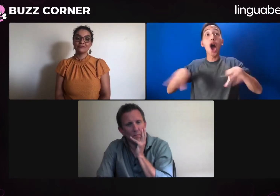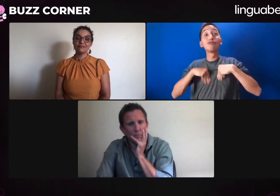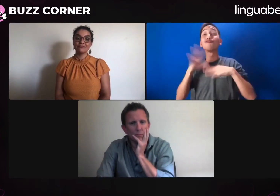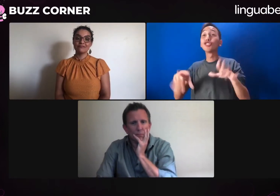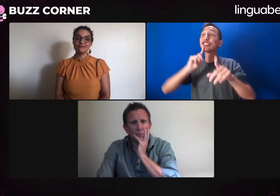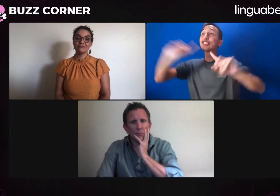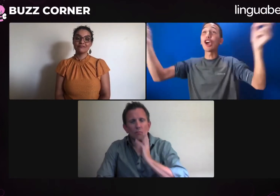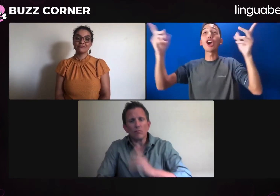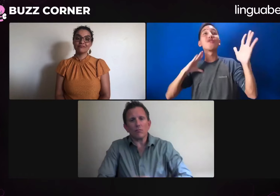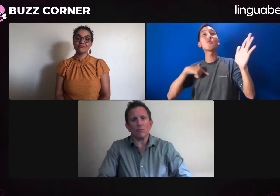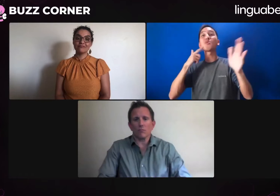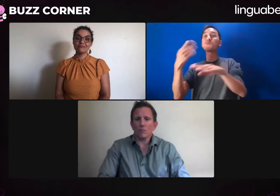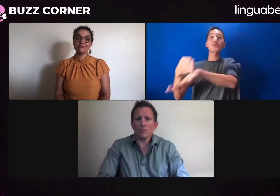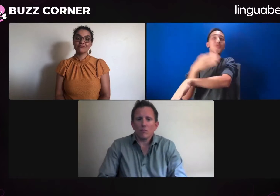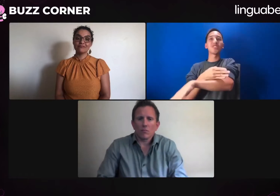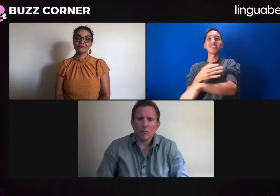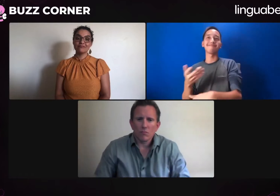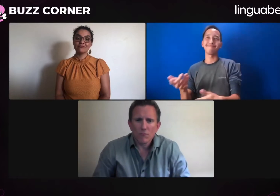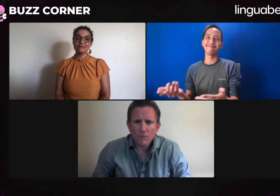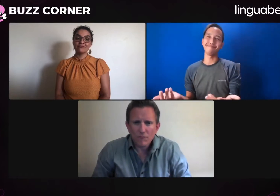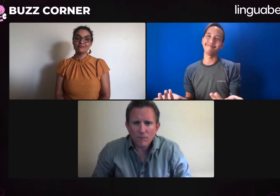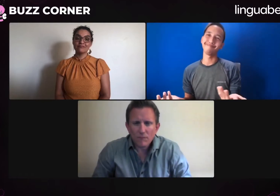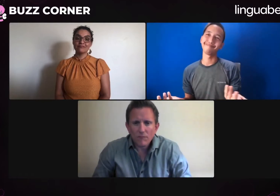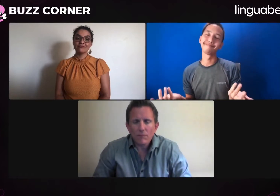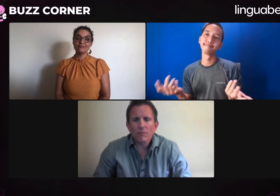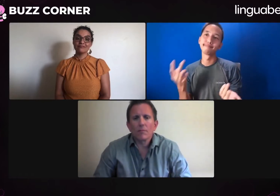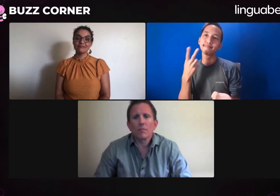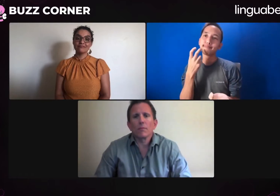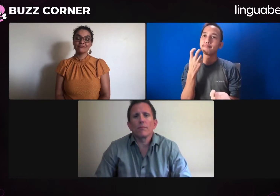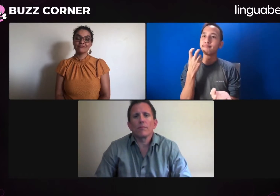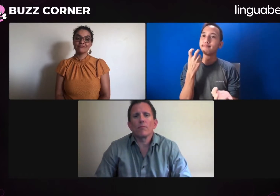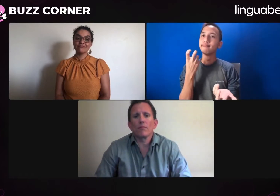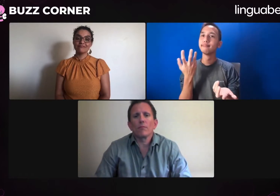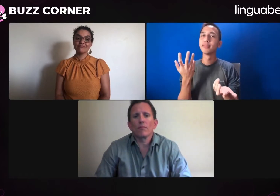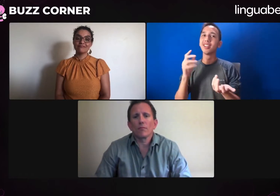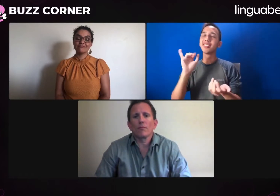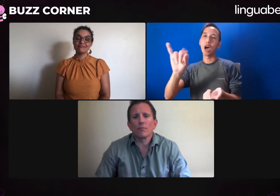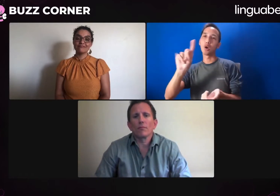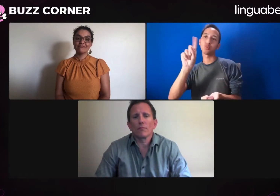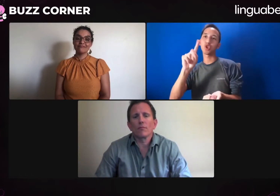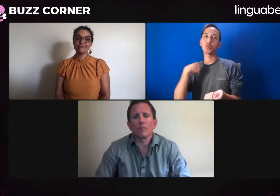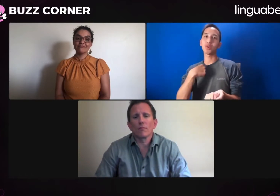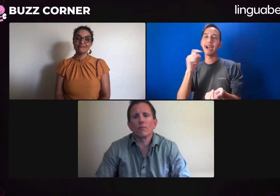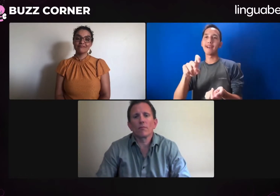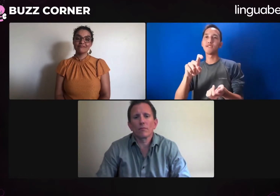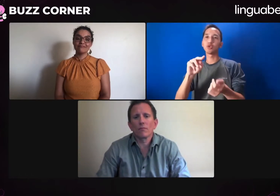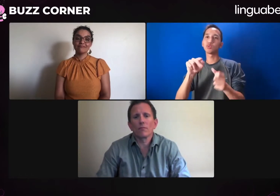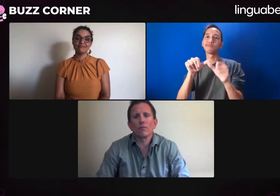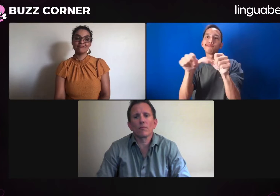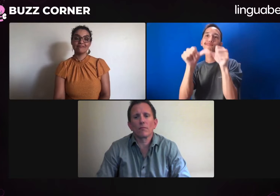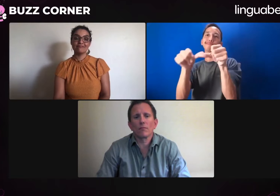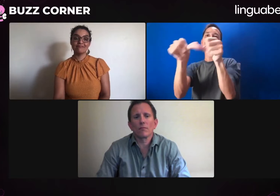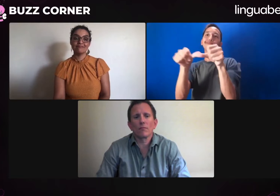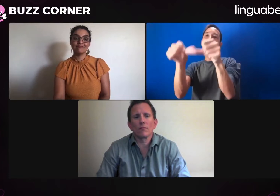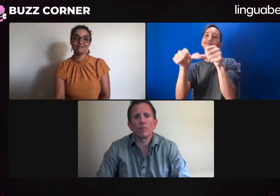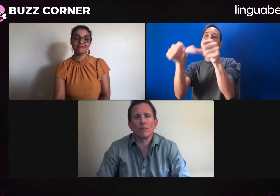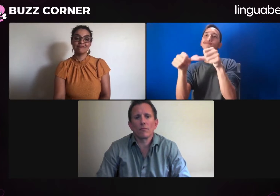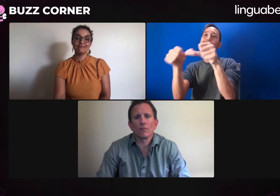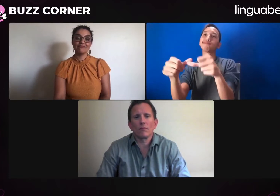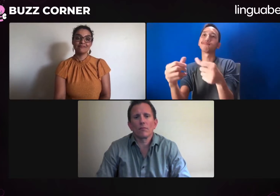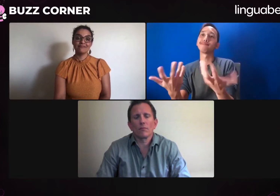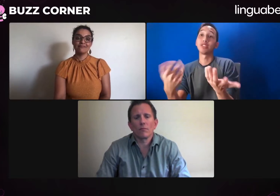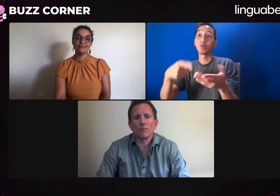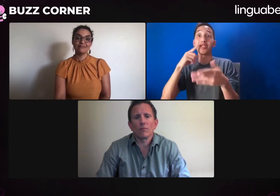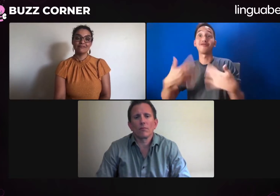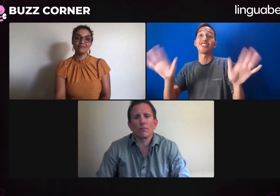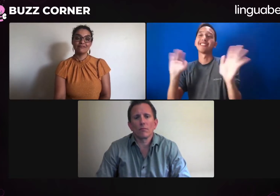talk and talk and talk, but people can't just stand up one day and say, "Oh, I'm a better person for this." No,